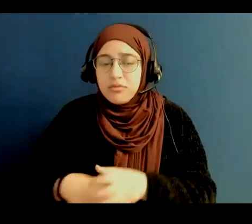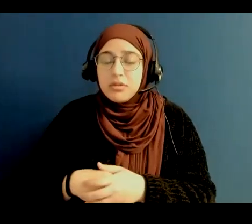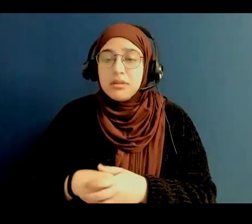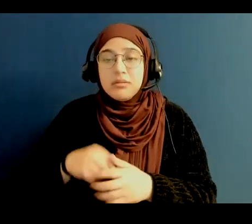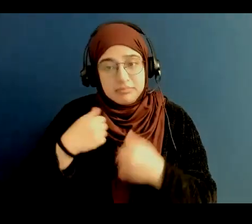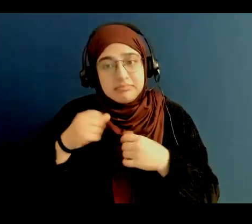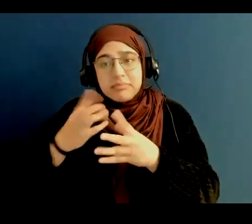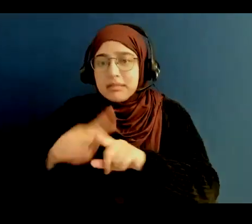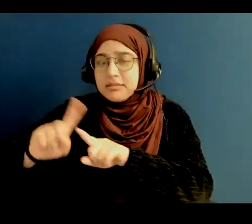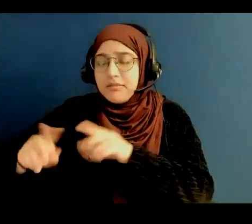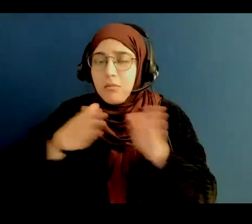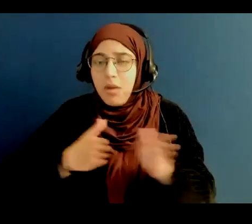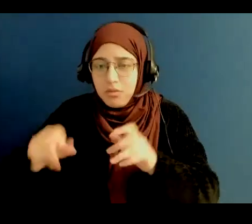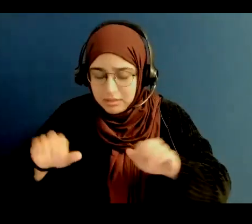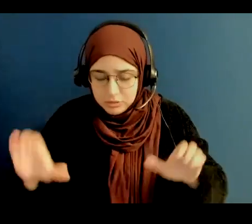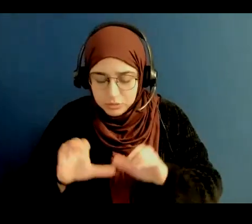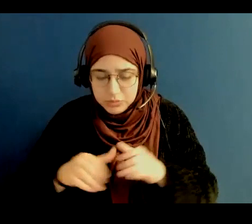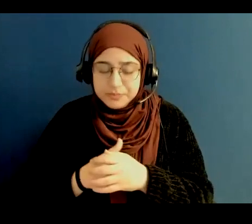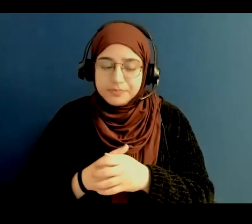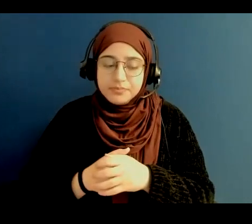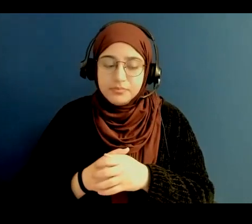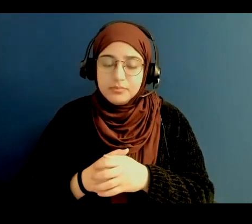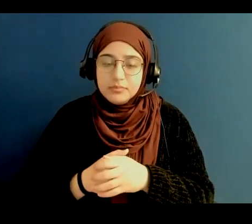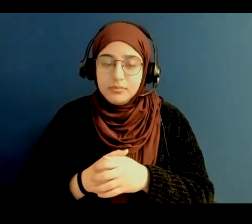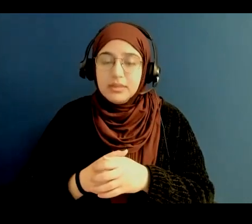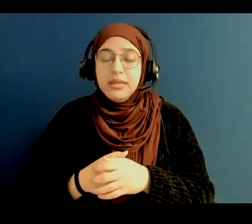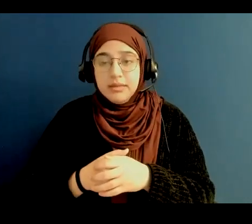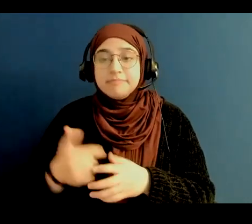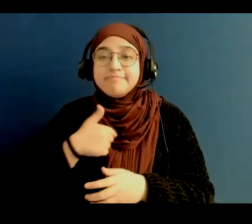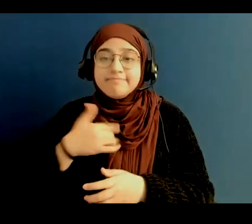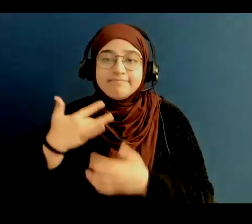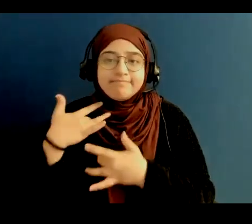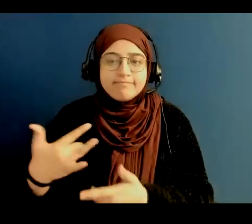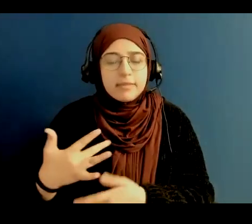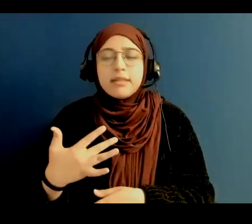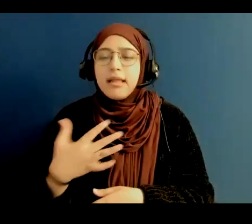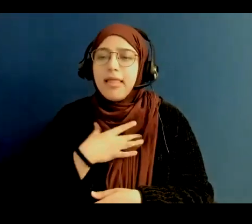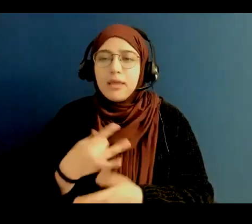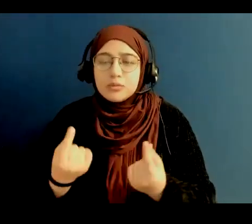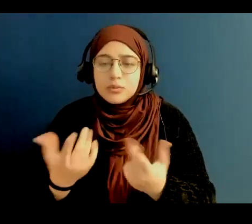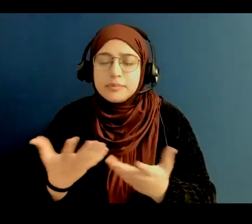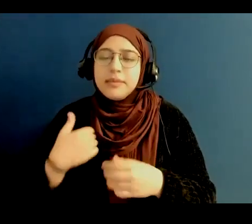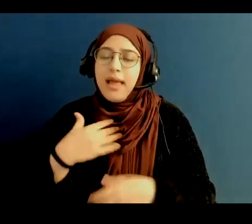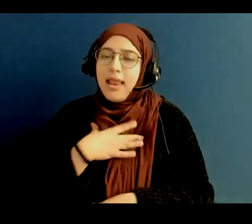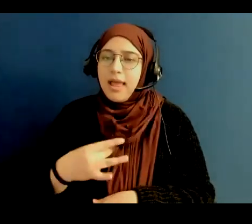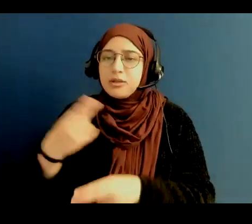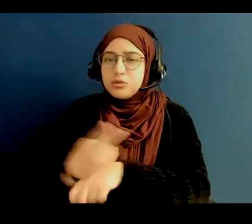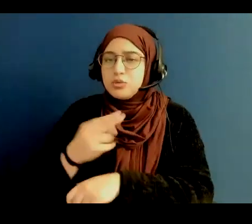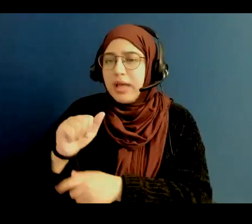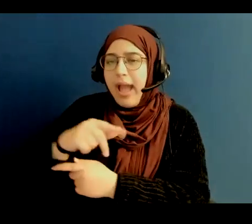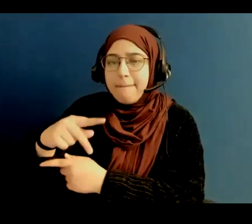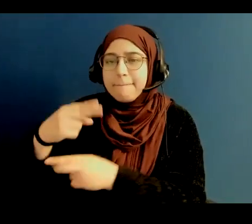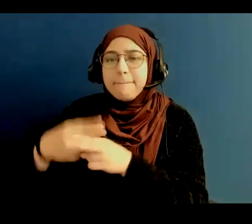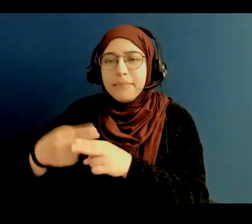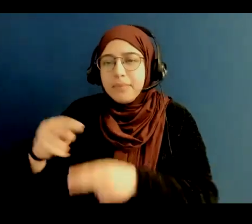any actual right answer. What I like to do is I usually use something like Notion, which is an app. You can